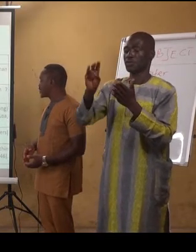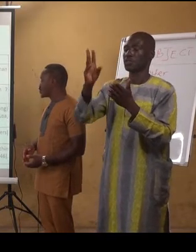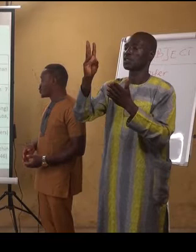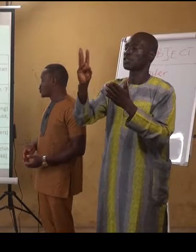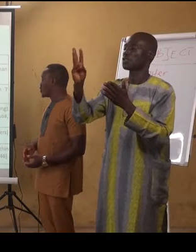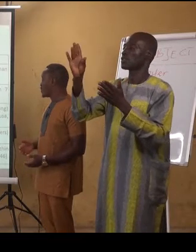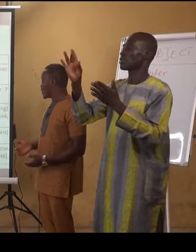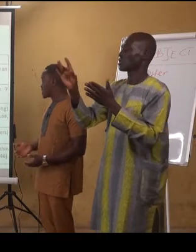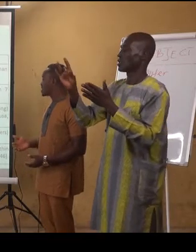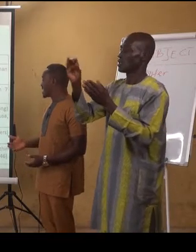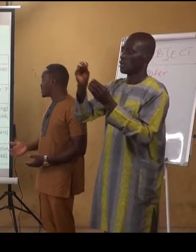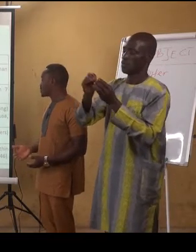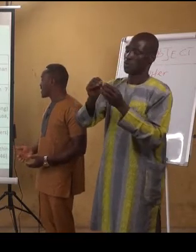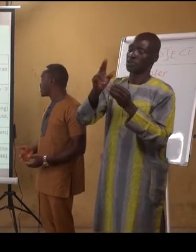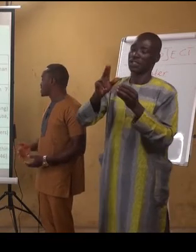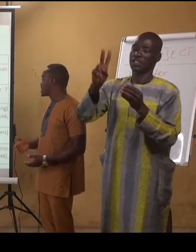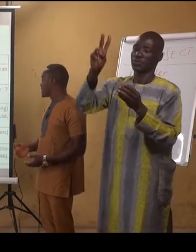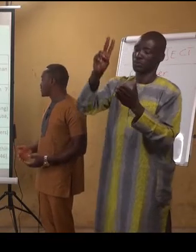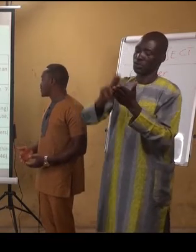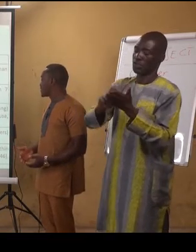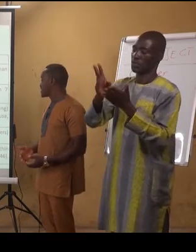32,768 to plus